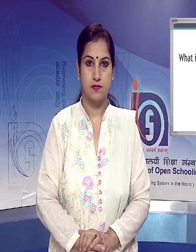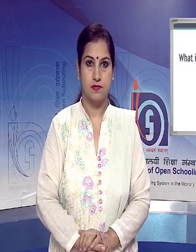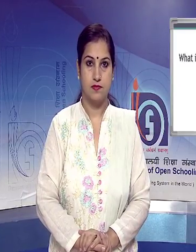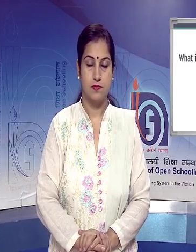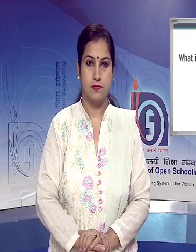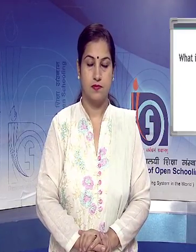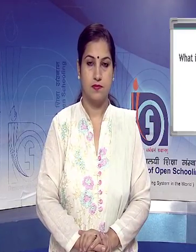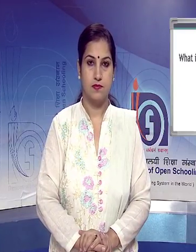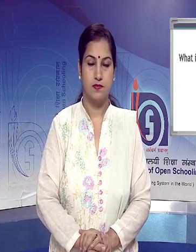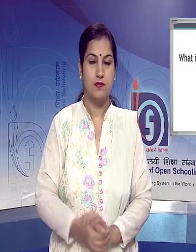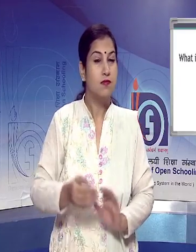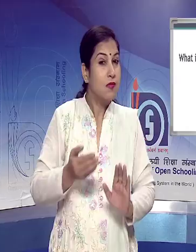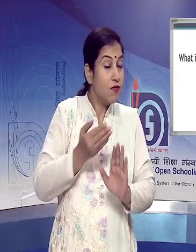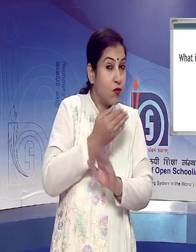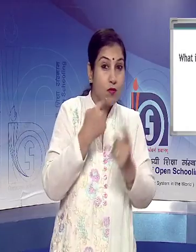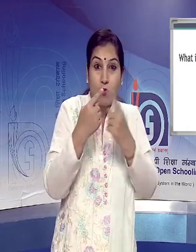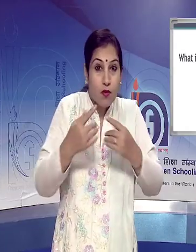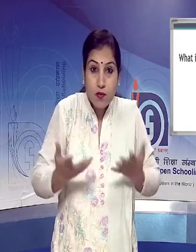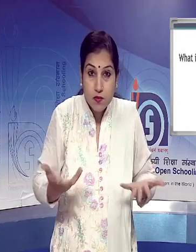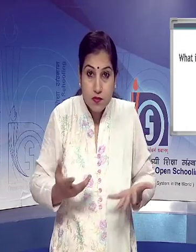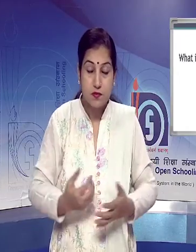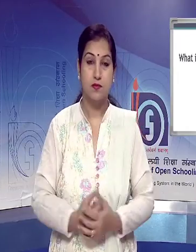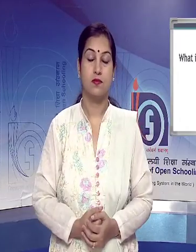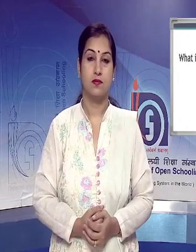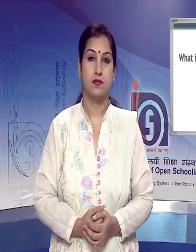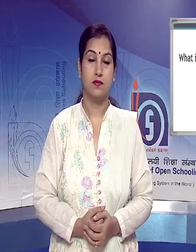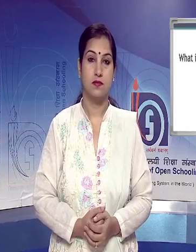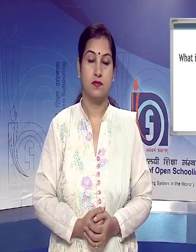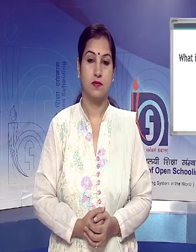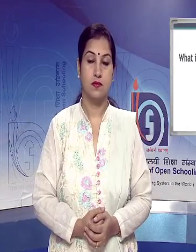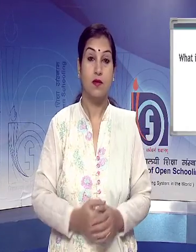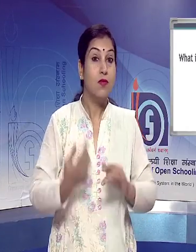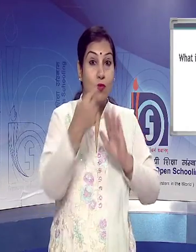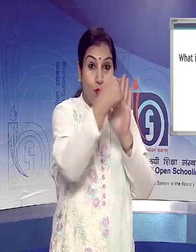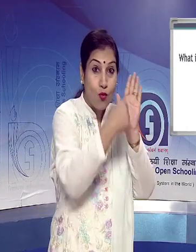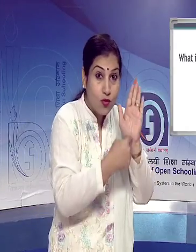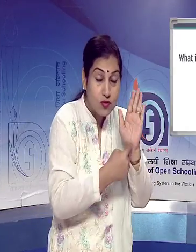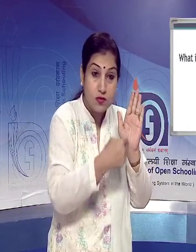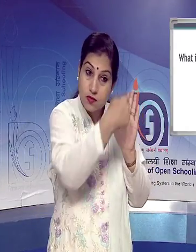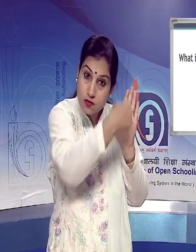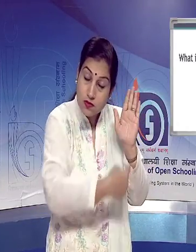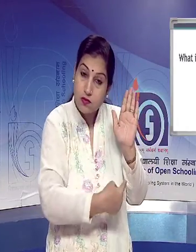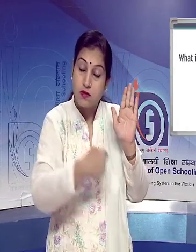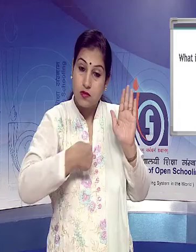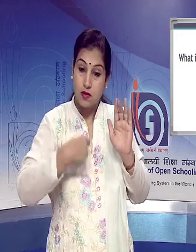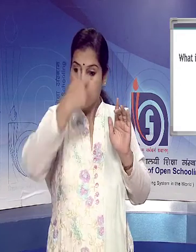We have discussed about the factors which affect our